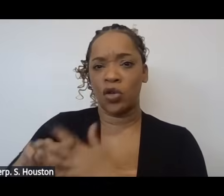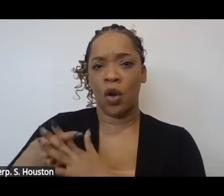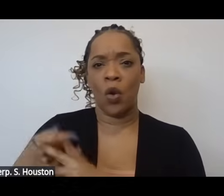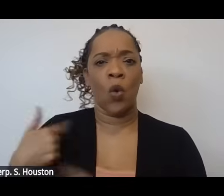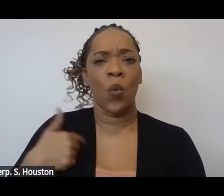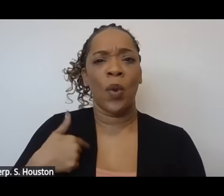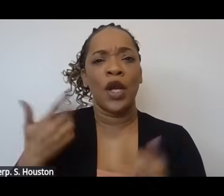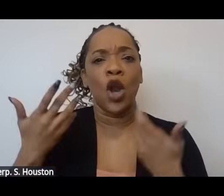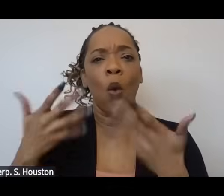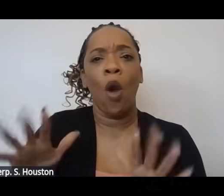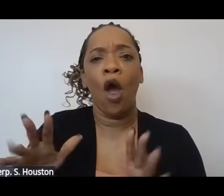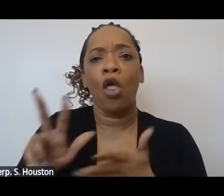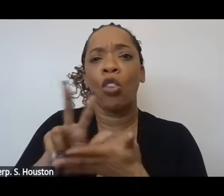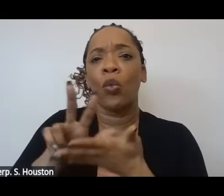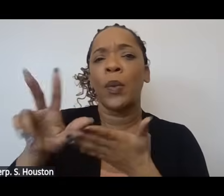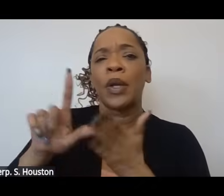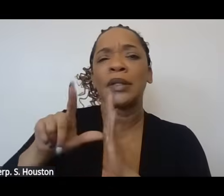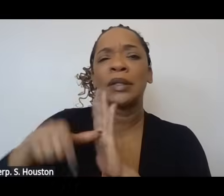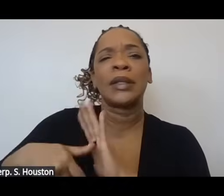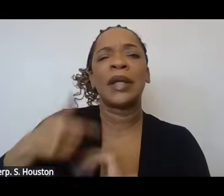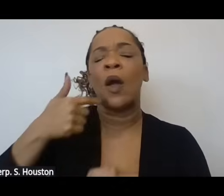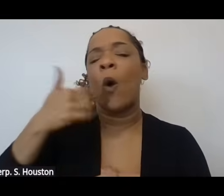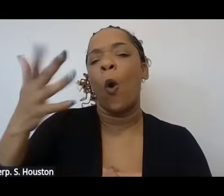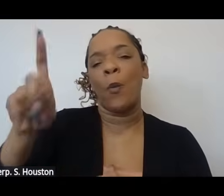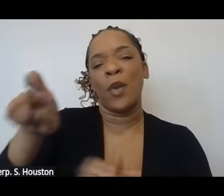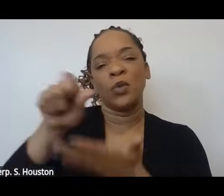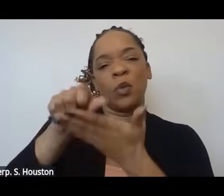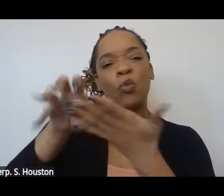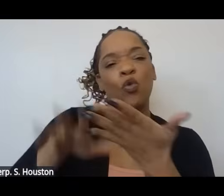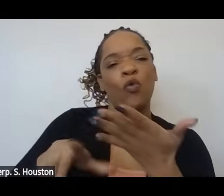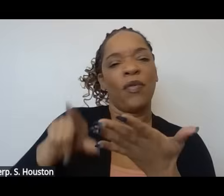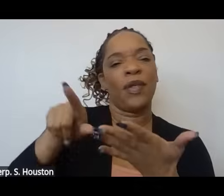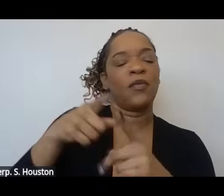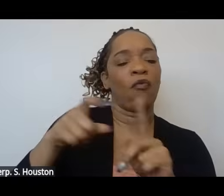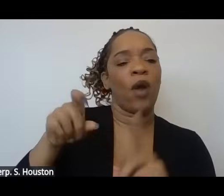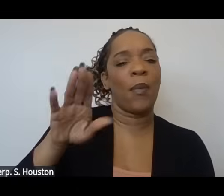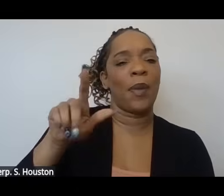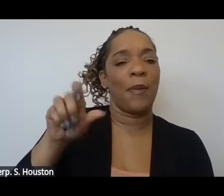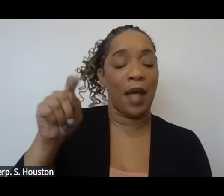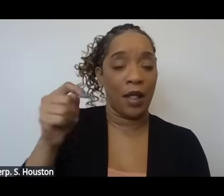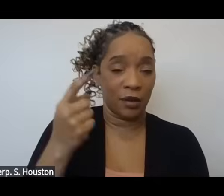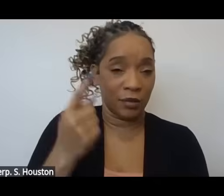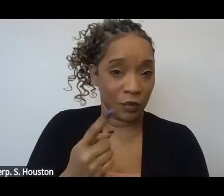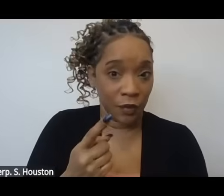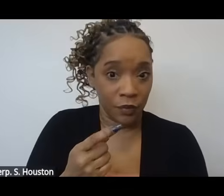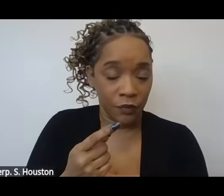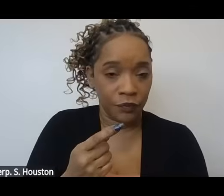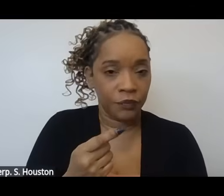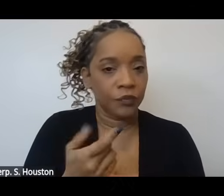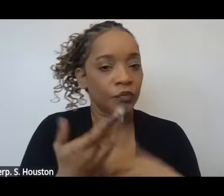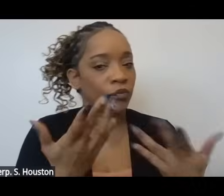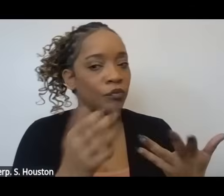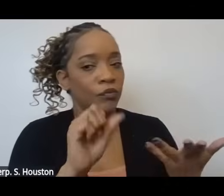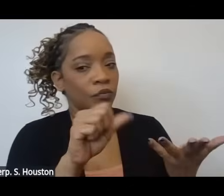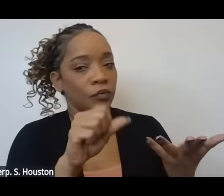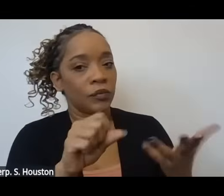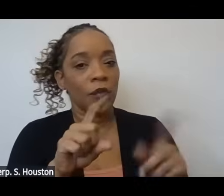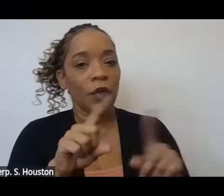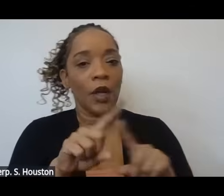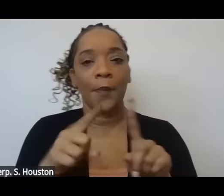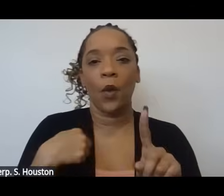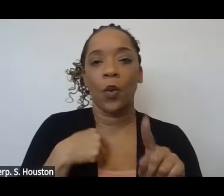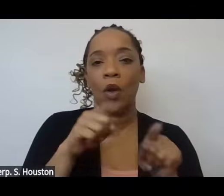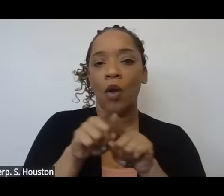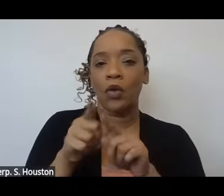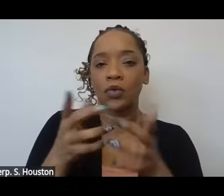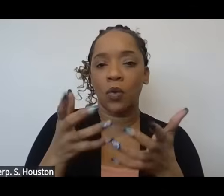back and saying, well, we have to take this off the ballot because of, right? Right, yeah. But we also want to have it where we're not saying